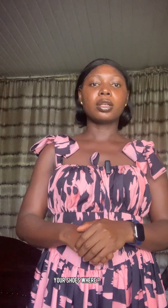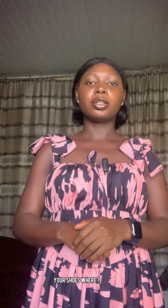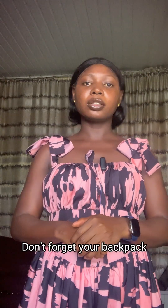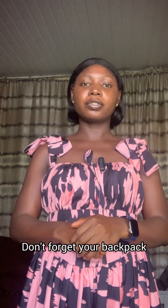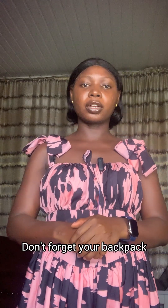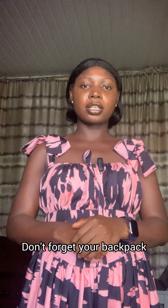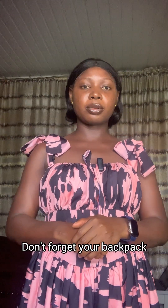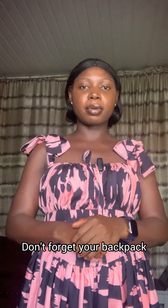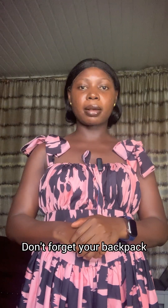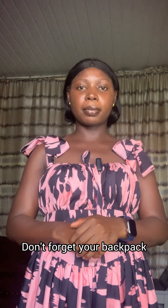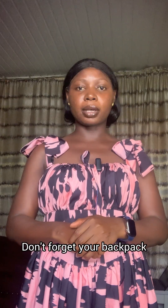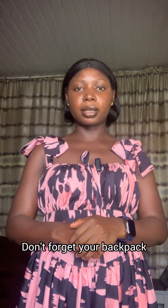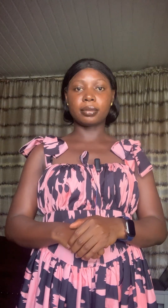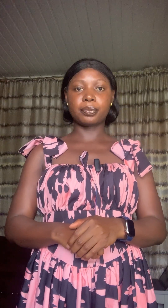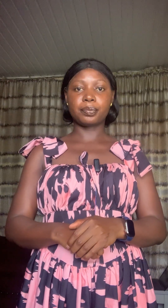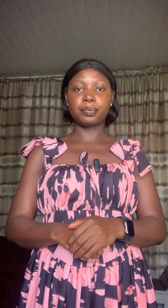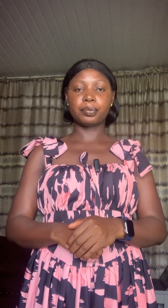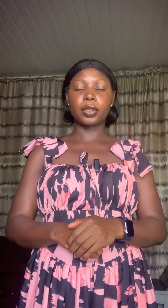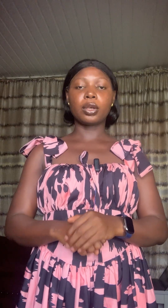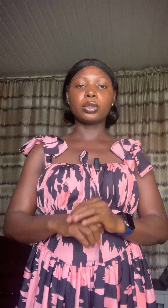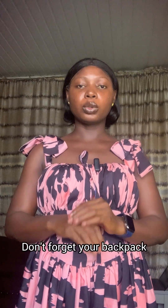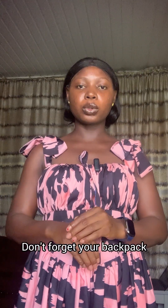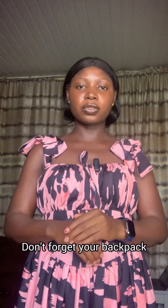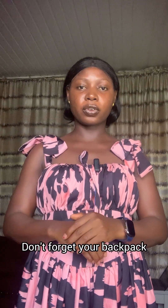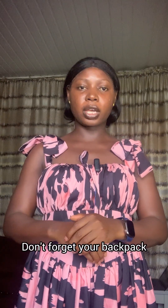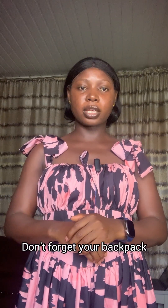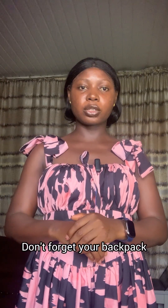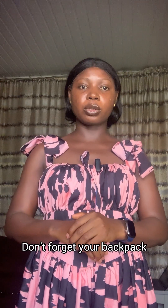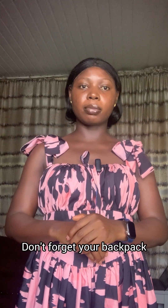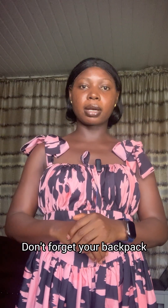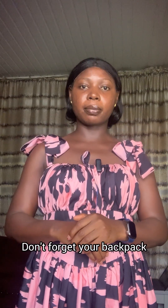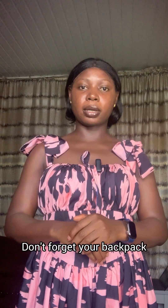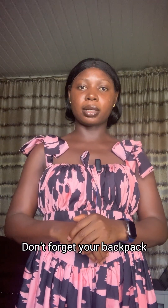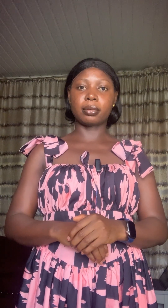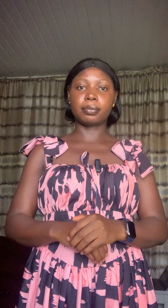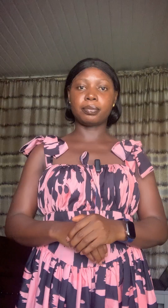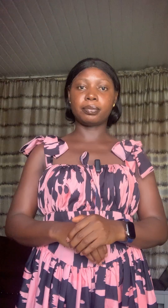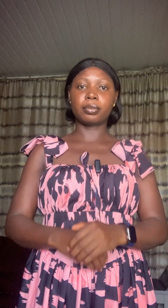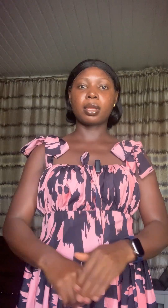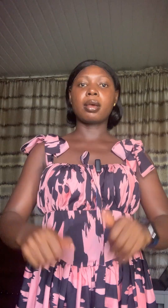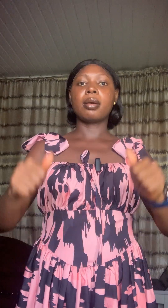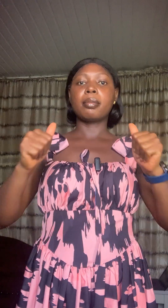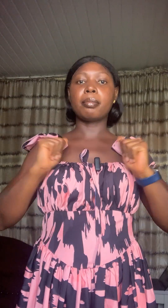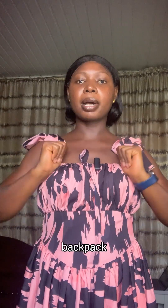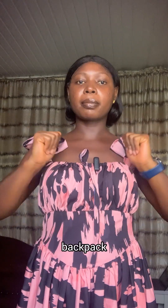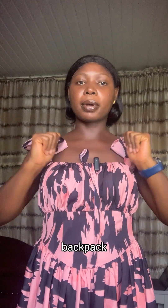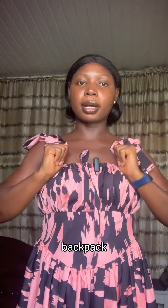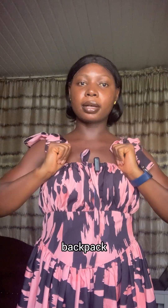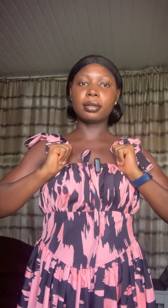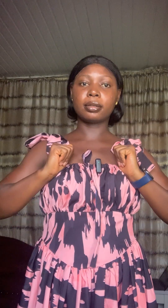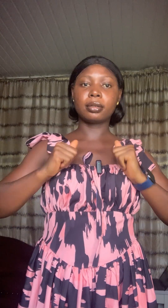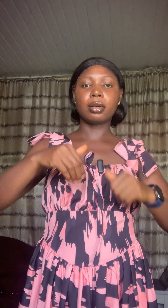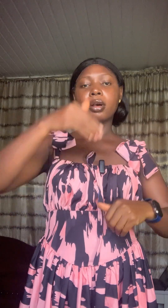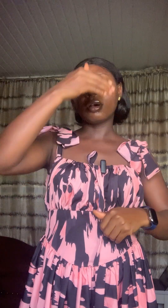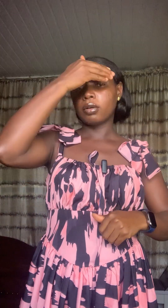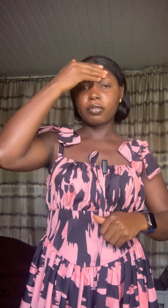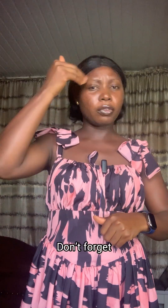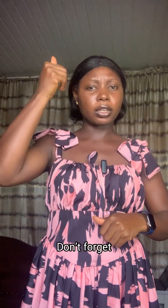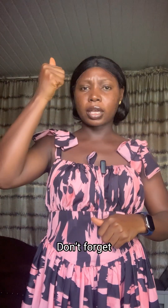Don't forget your backpack. Don't forget your backpack. Backpack